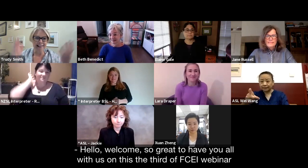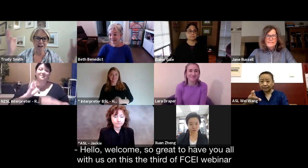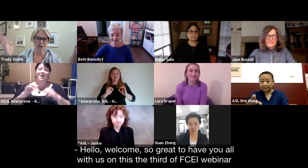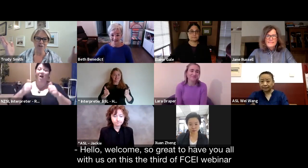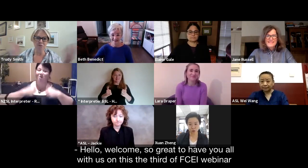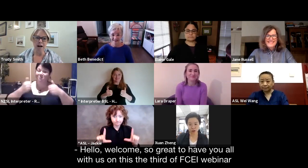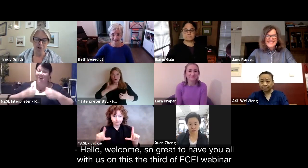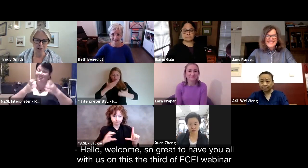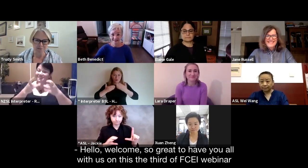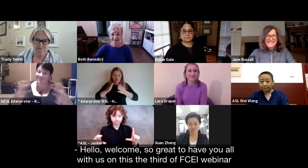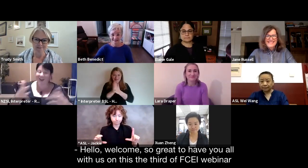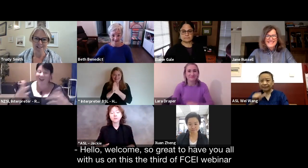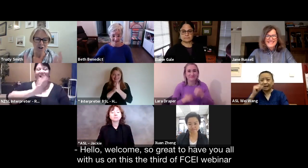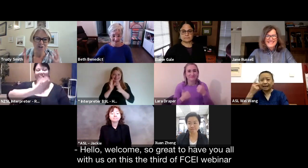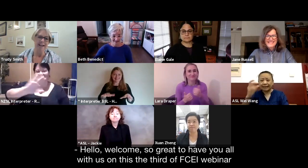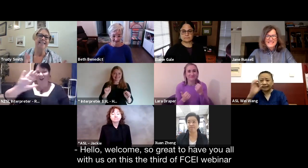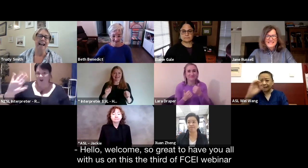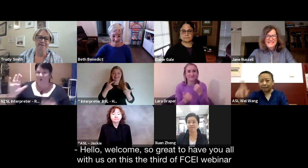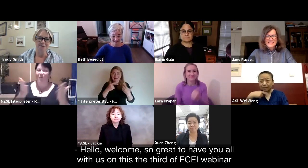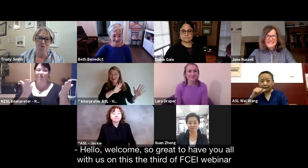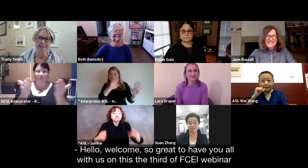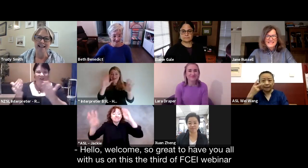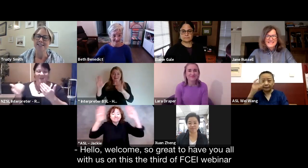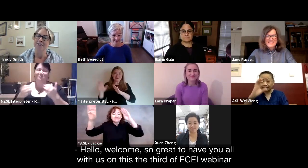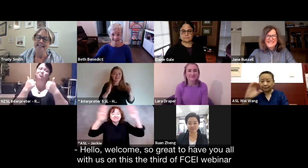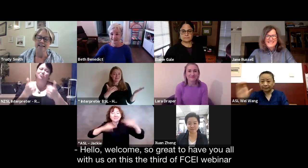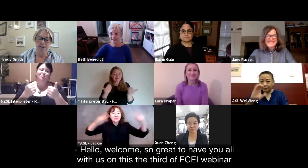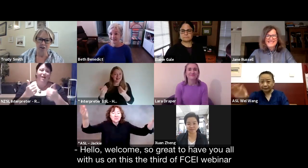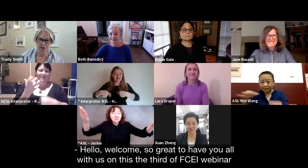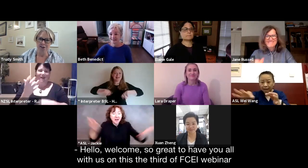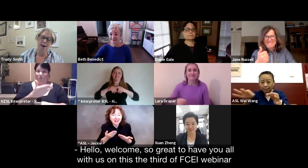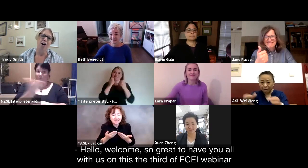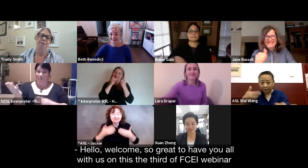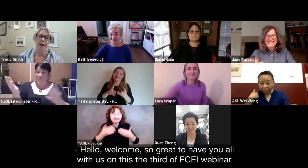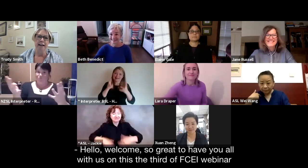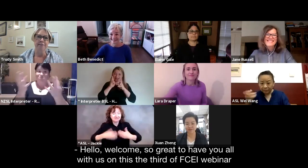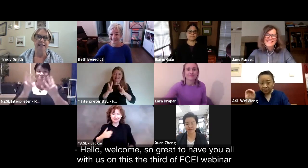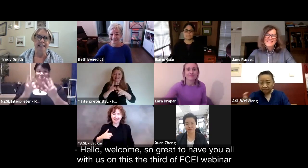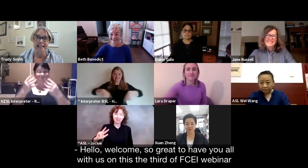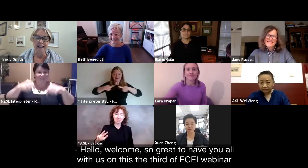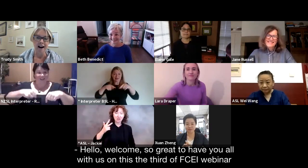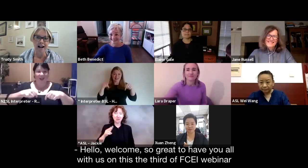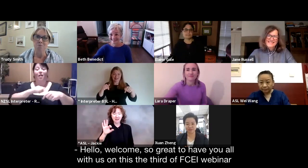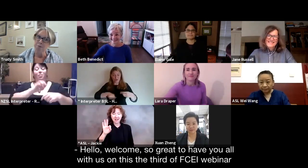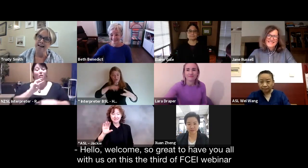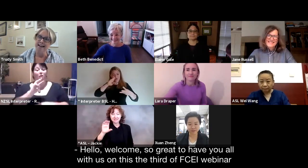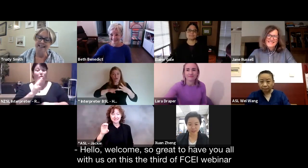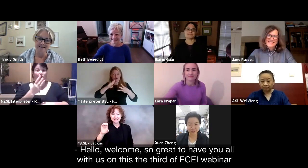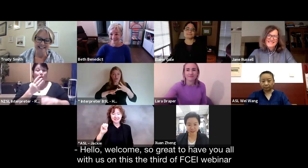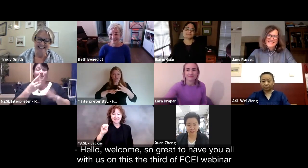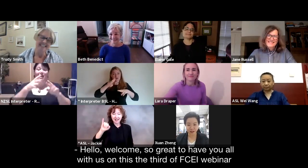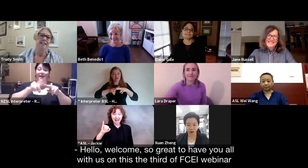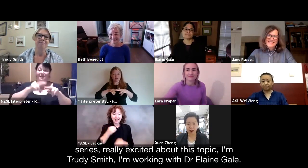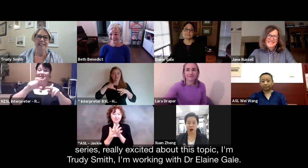Hello, welcome. So great to have you all with us on this the third of our FCEI webinar